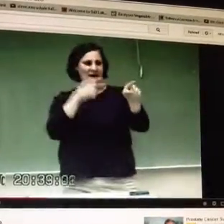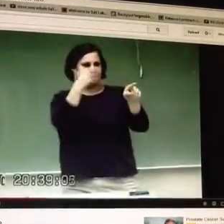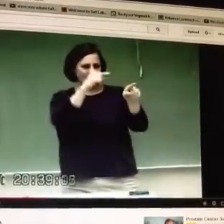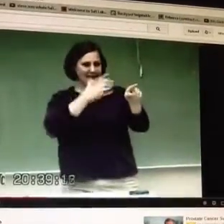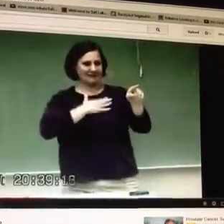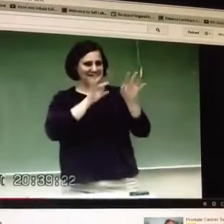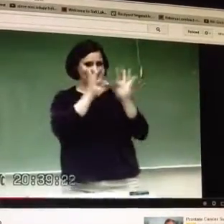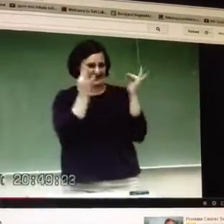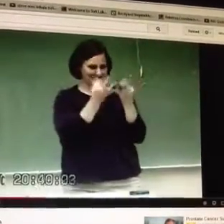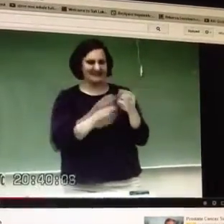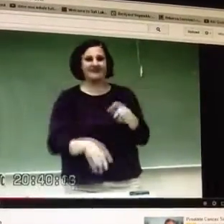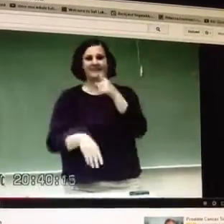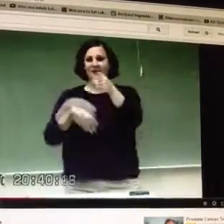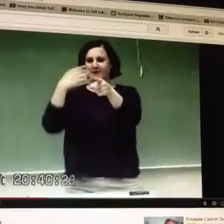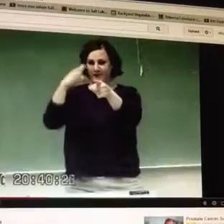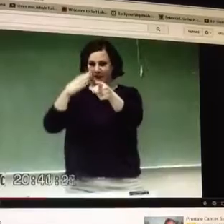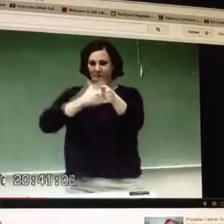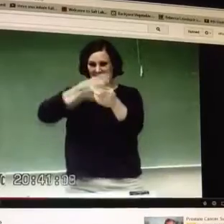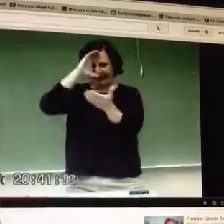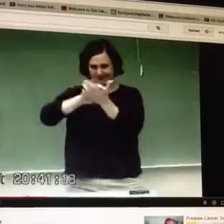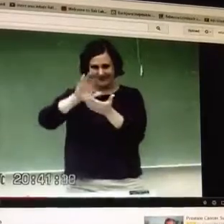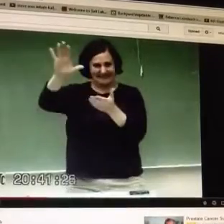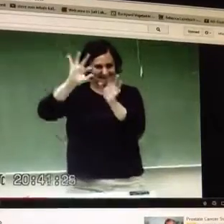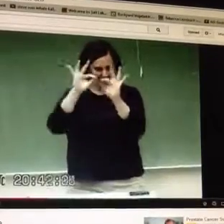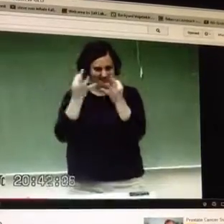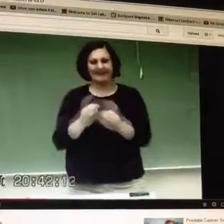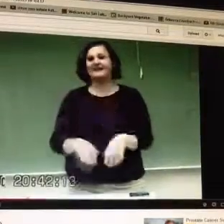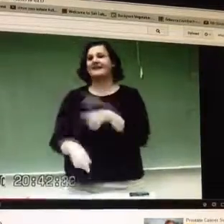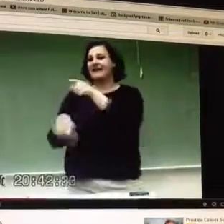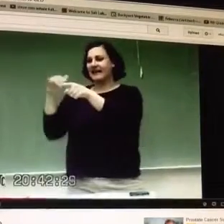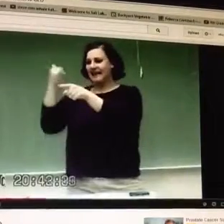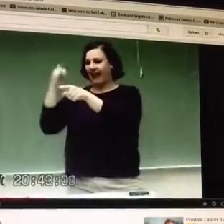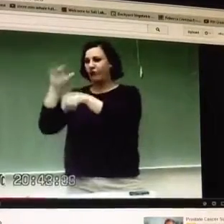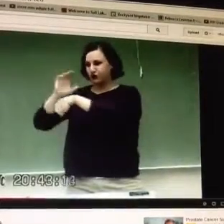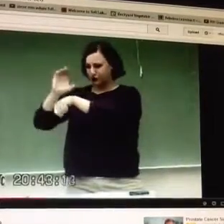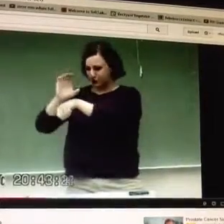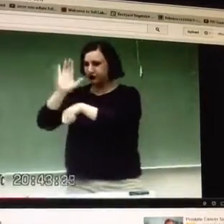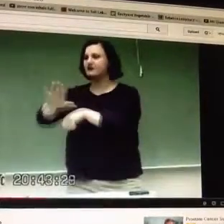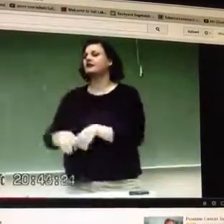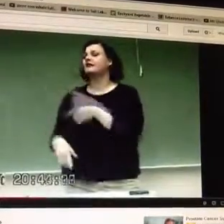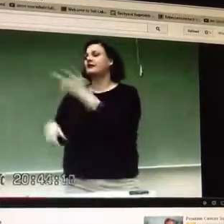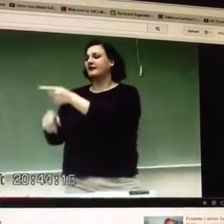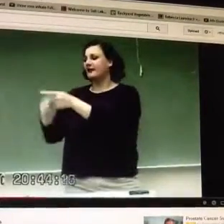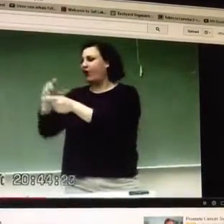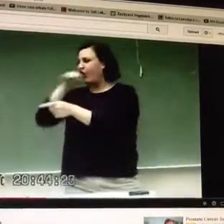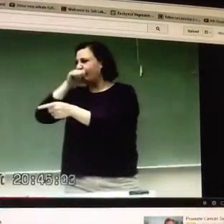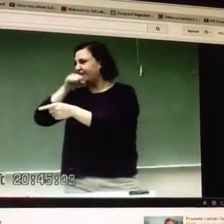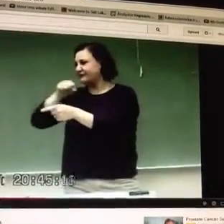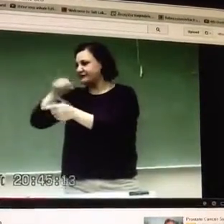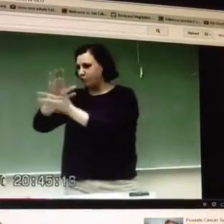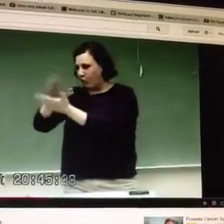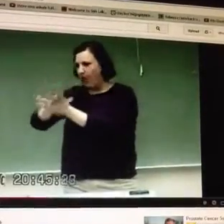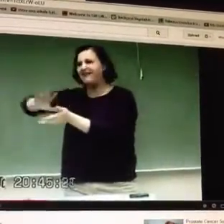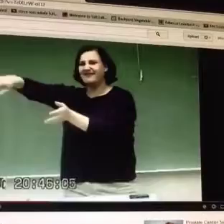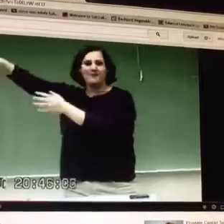them, the name with the color. One is my family, the blue one is my husband's